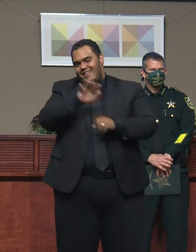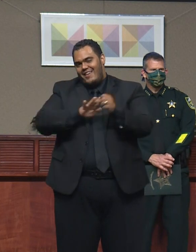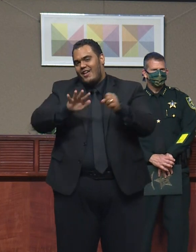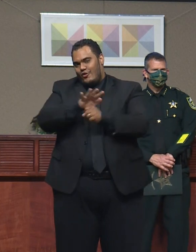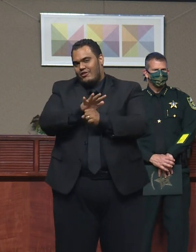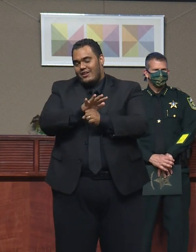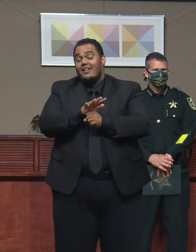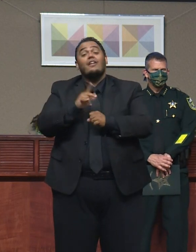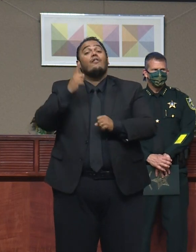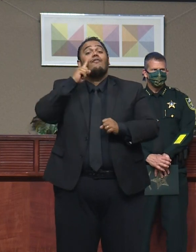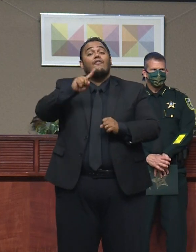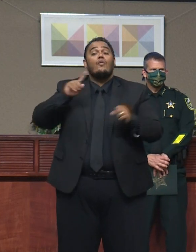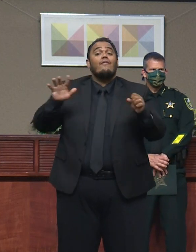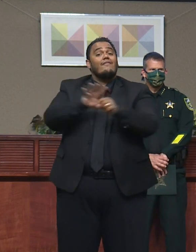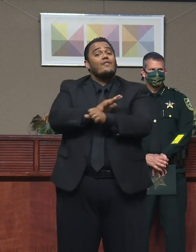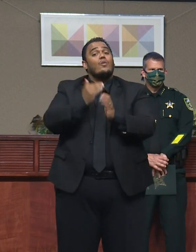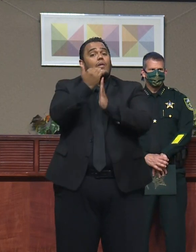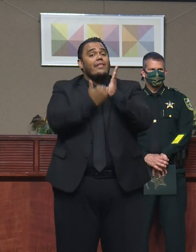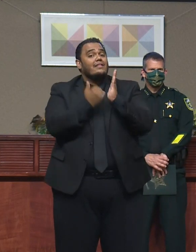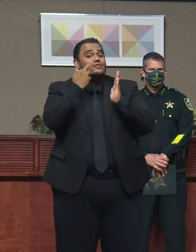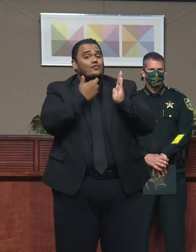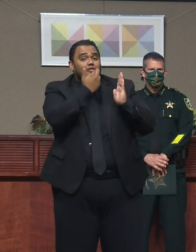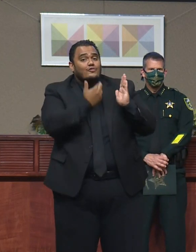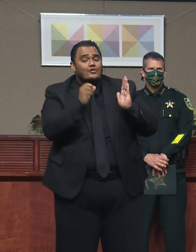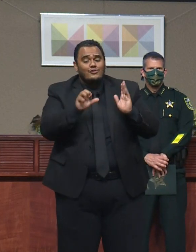restaurants, you can go to